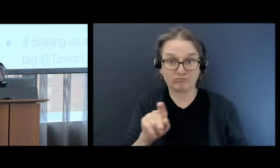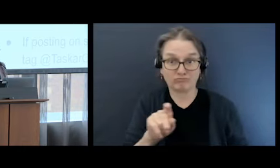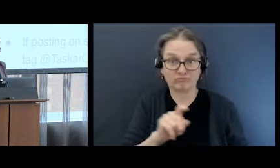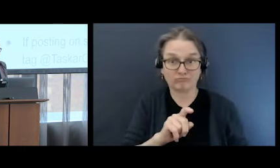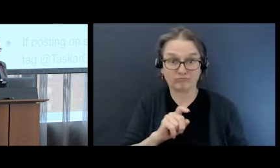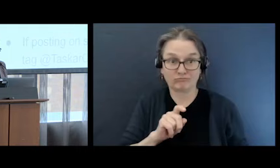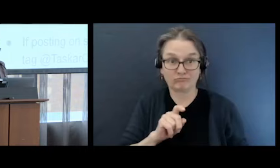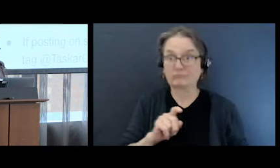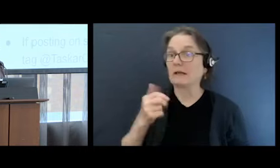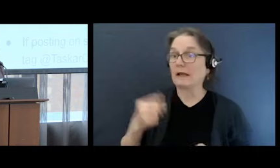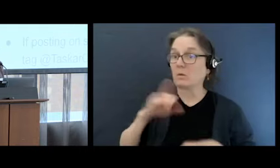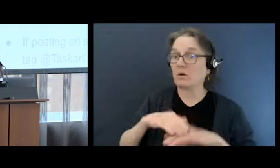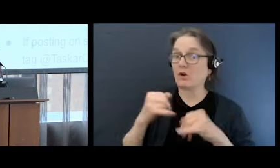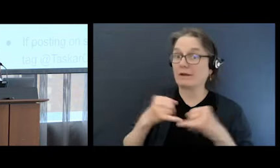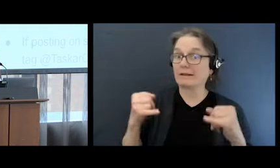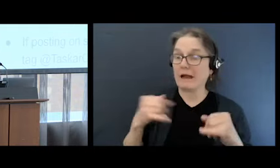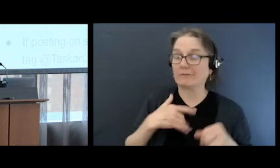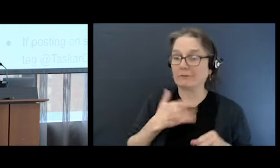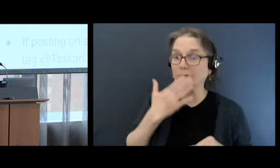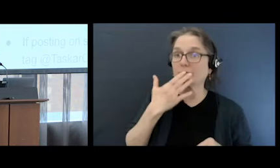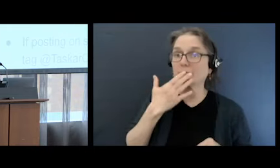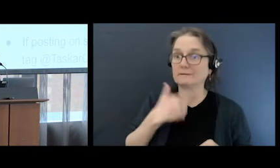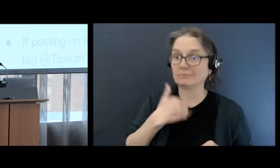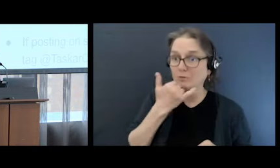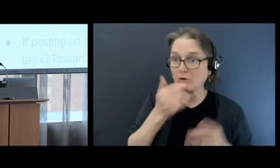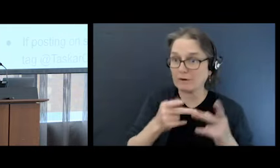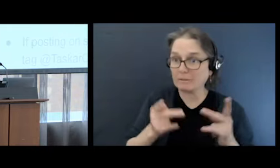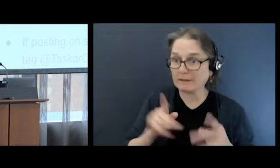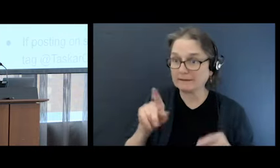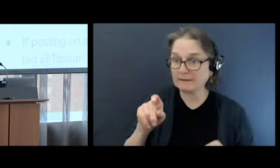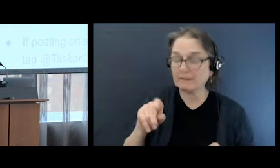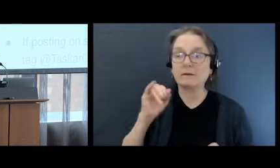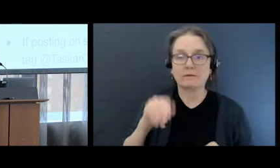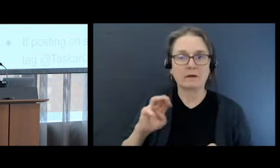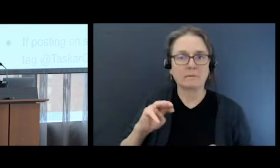who's interested in joining that session remotely? Because that's a different